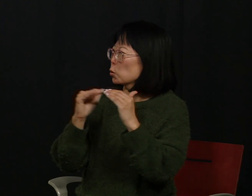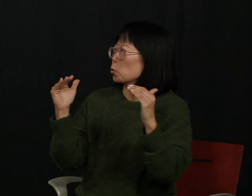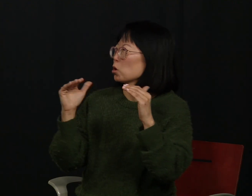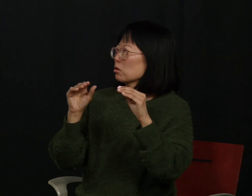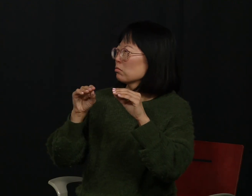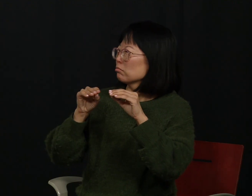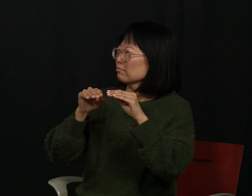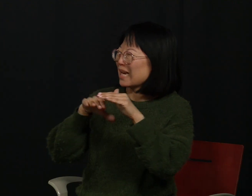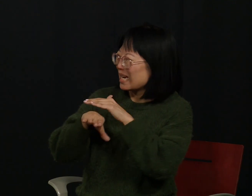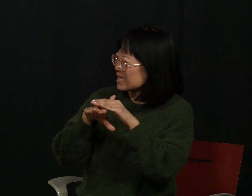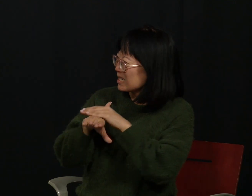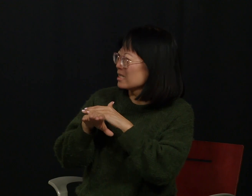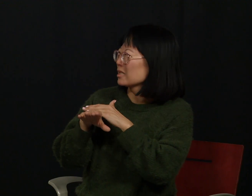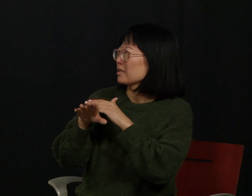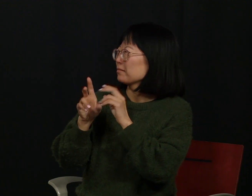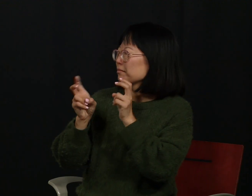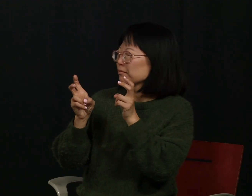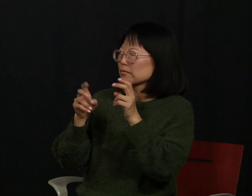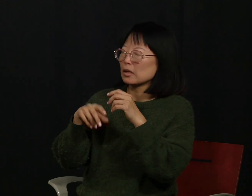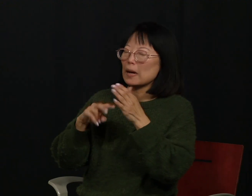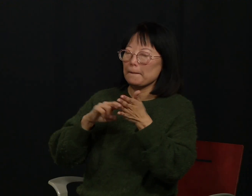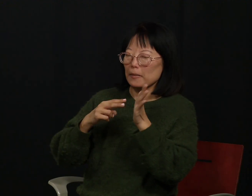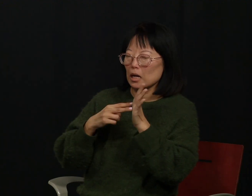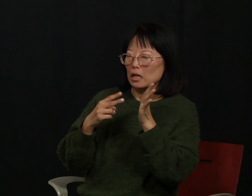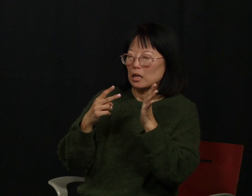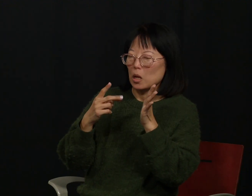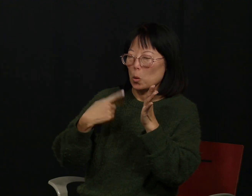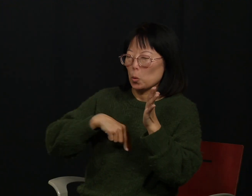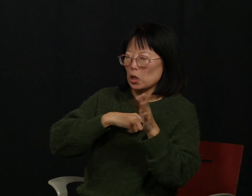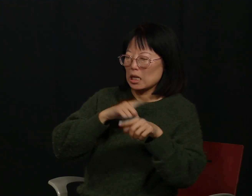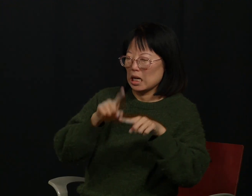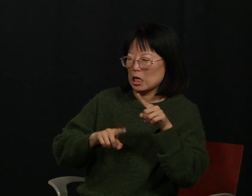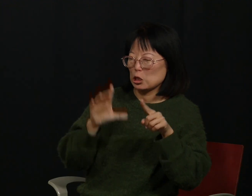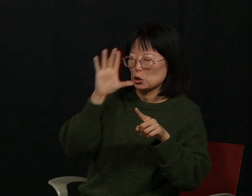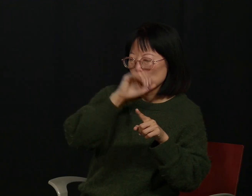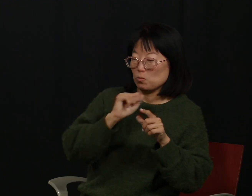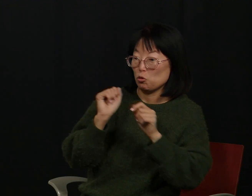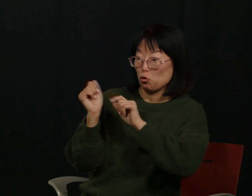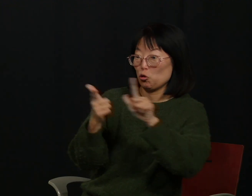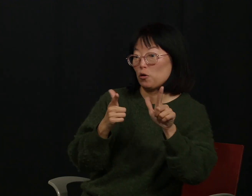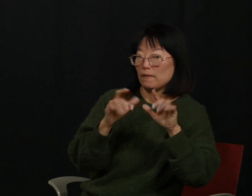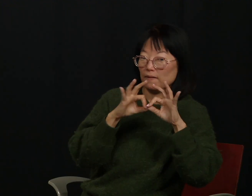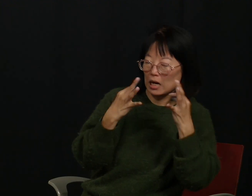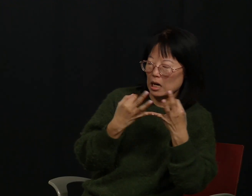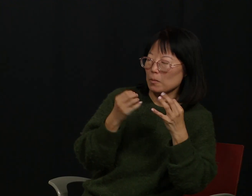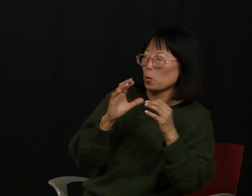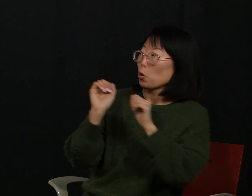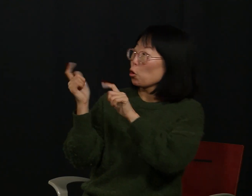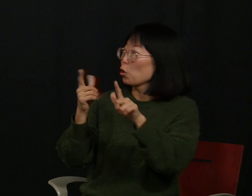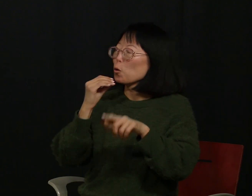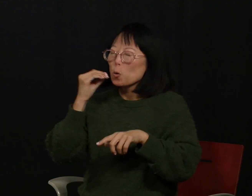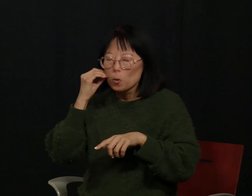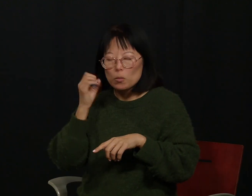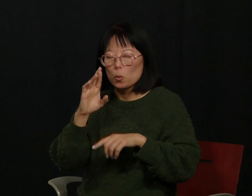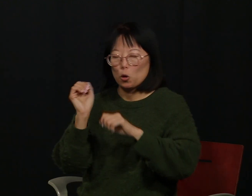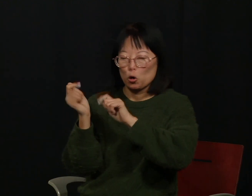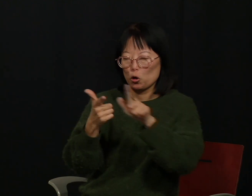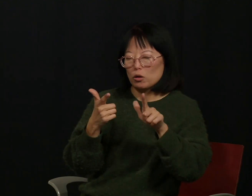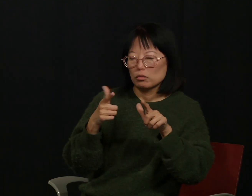in unequal access. What I mean by that is we can't assume that all families or all homes or